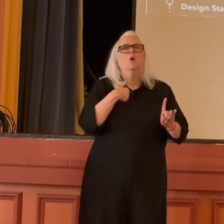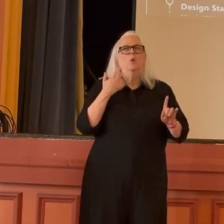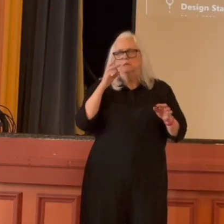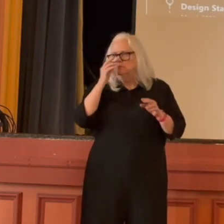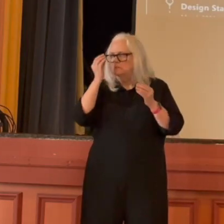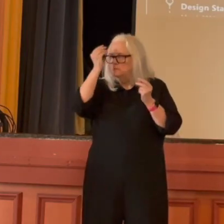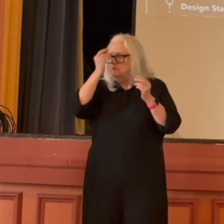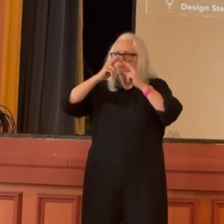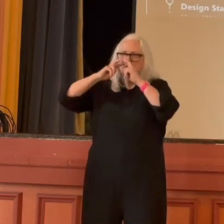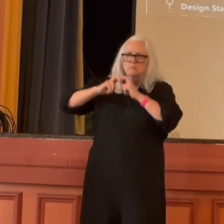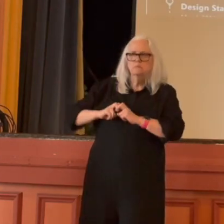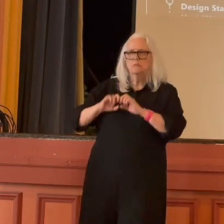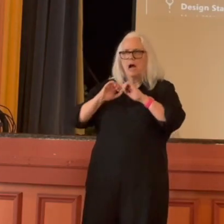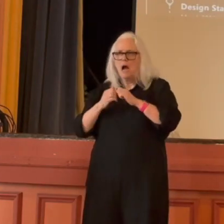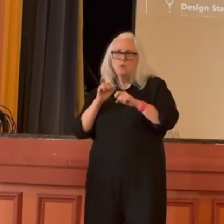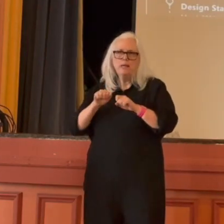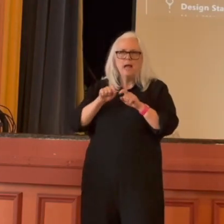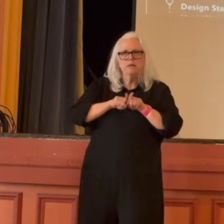and doesn't overwhelm the combined system.